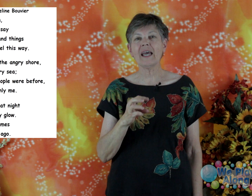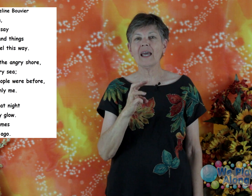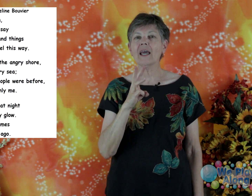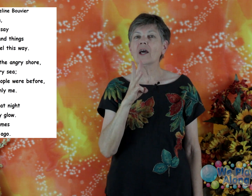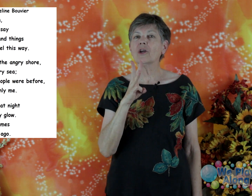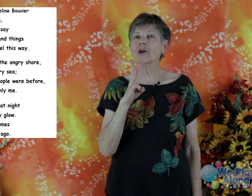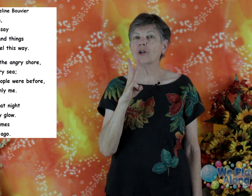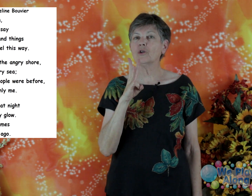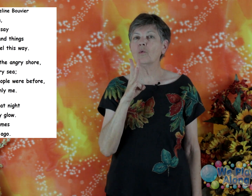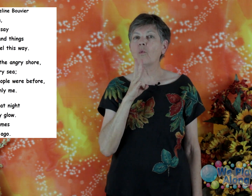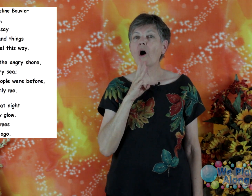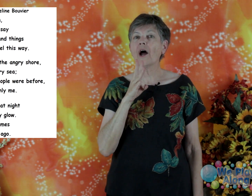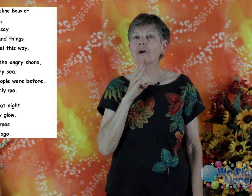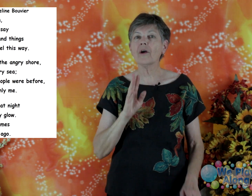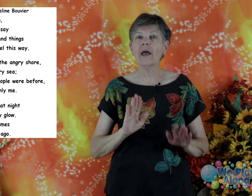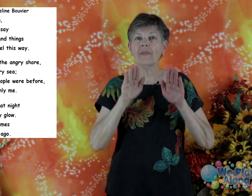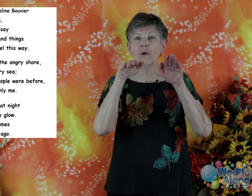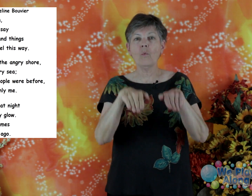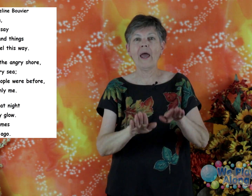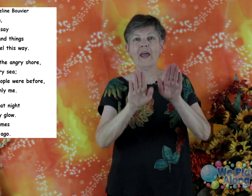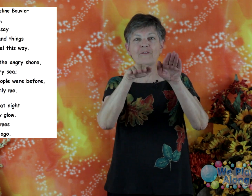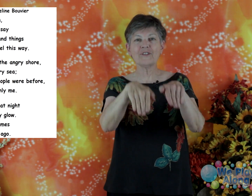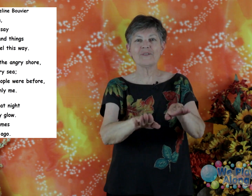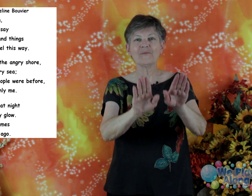sea, you're going to do water and then waves.